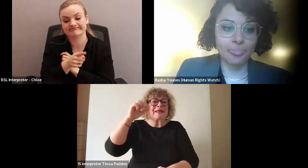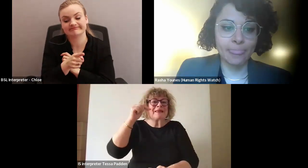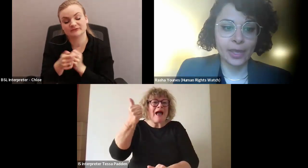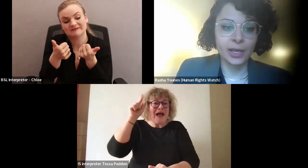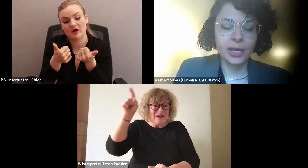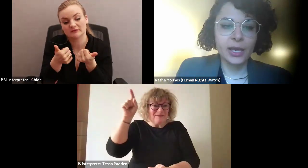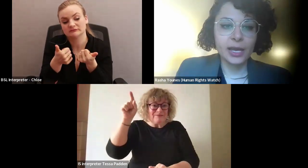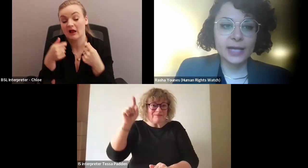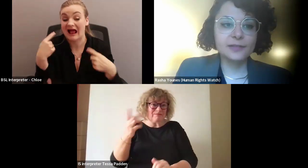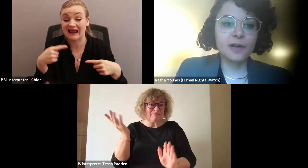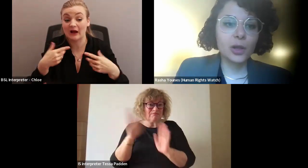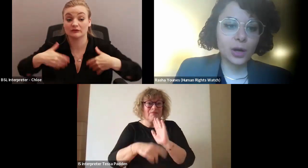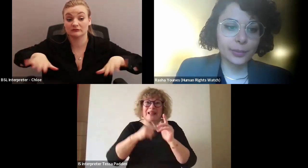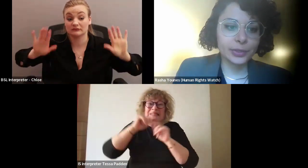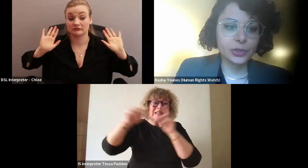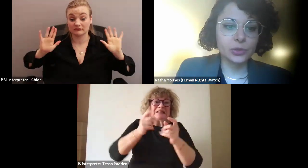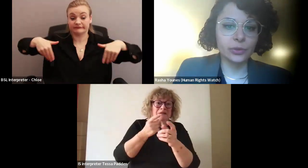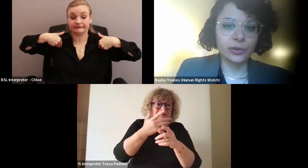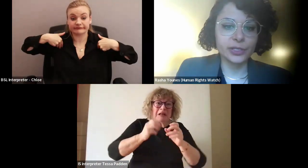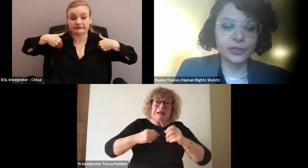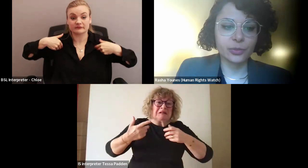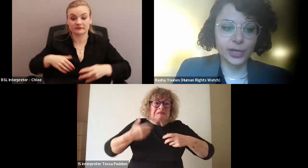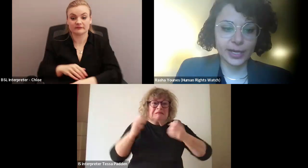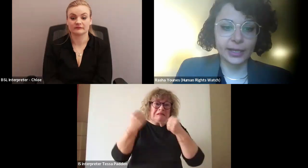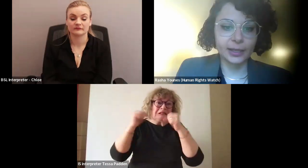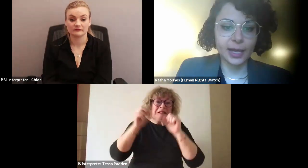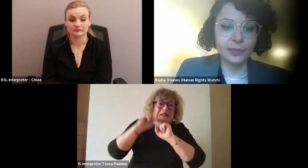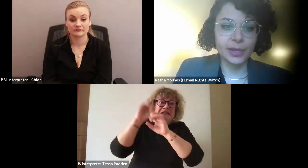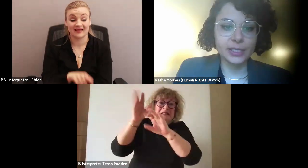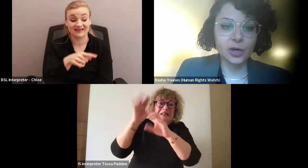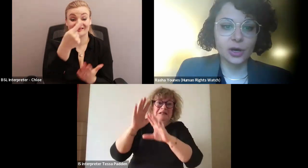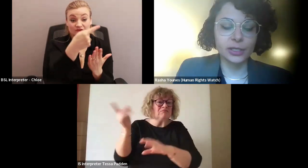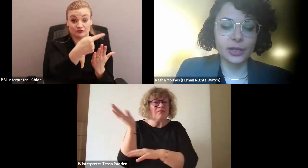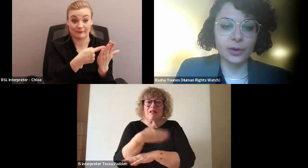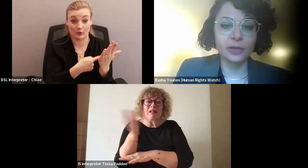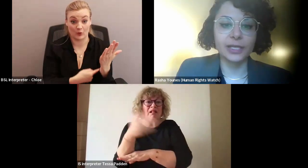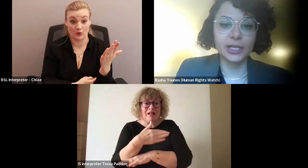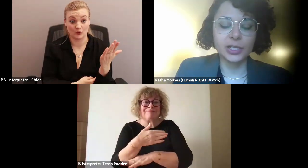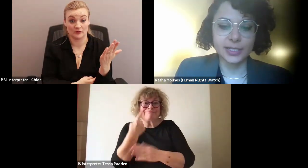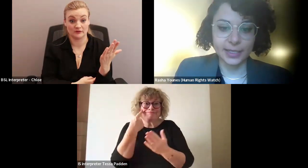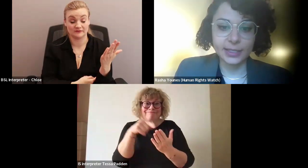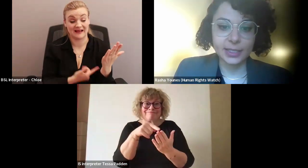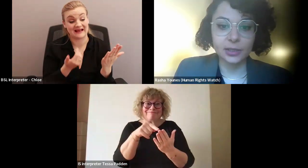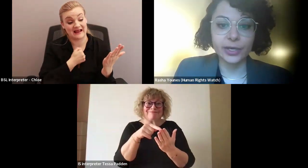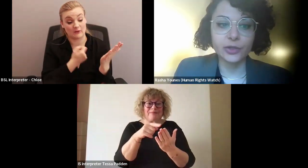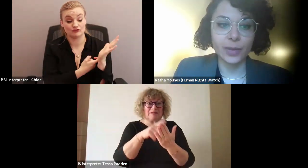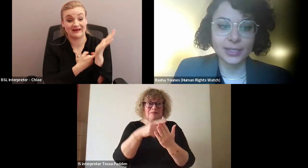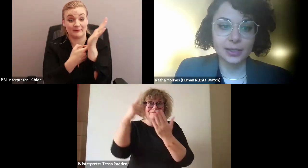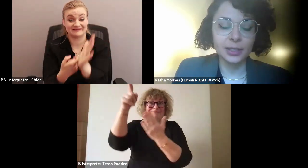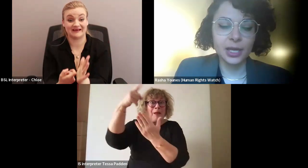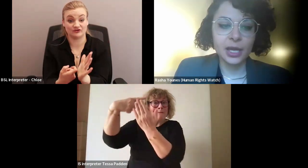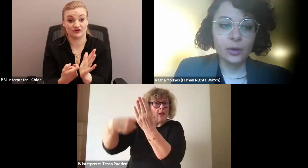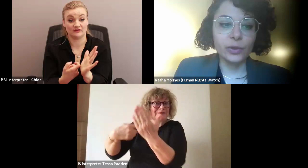online. As a follow-up to this reporting, and based on the recommendations in it, including